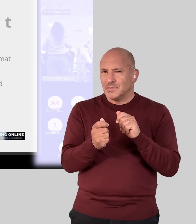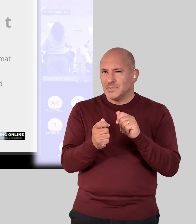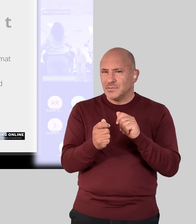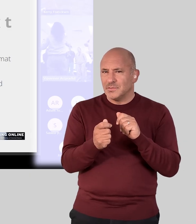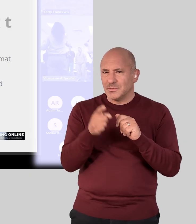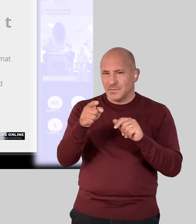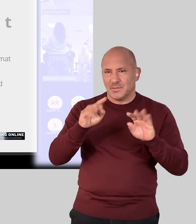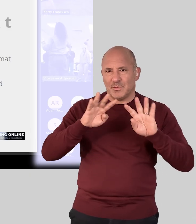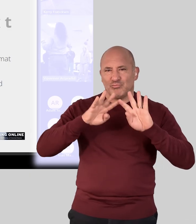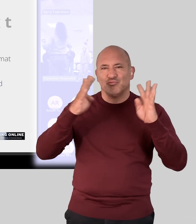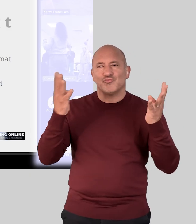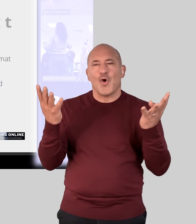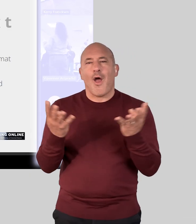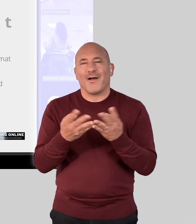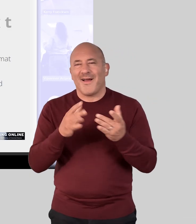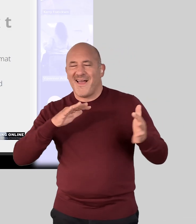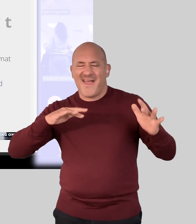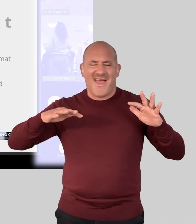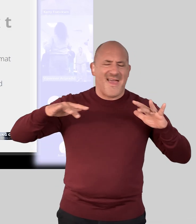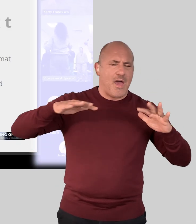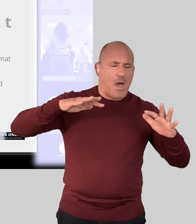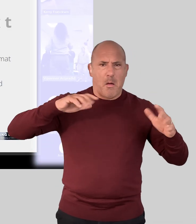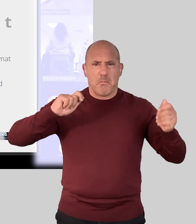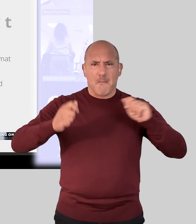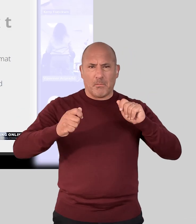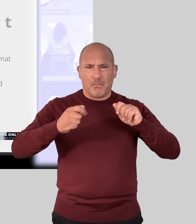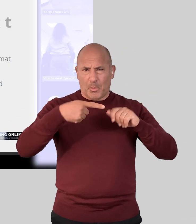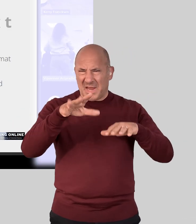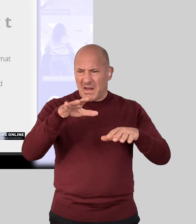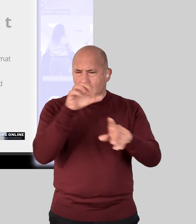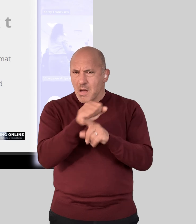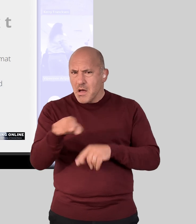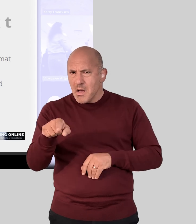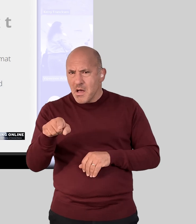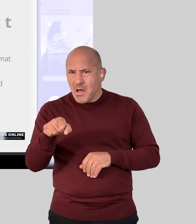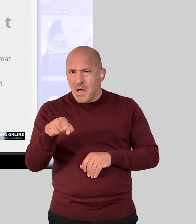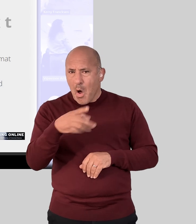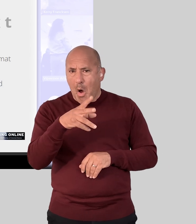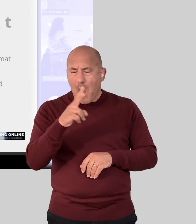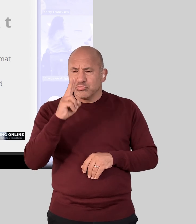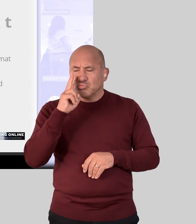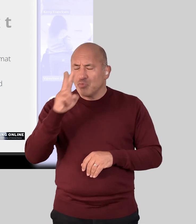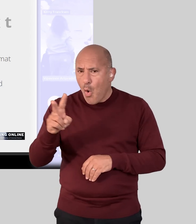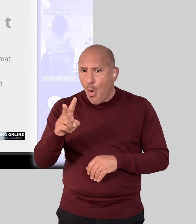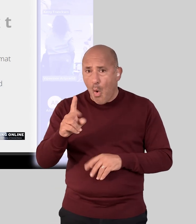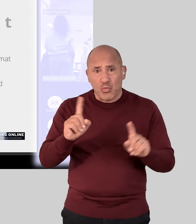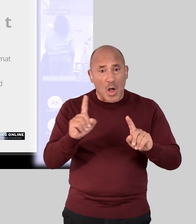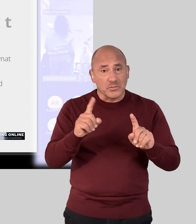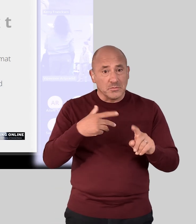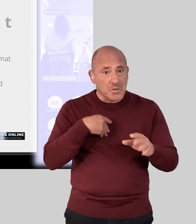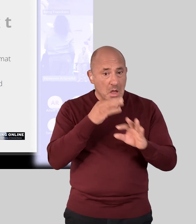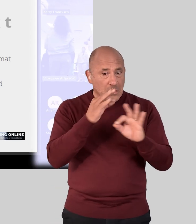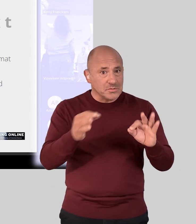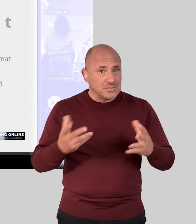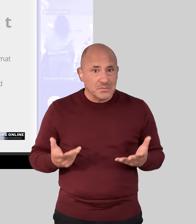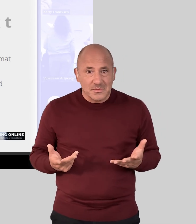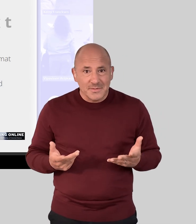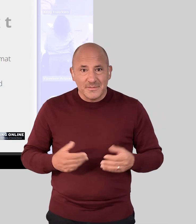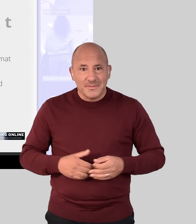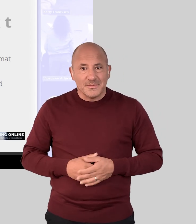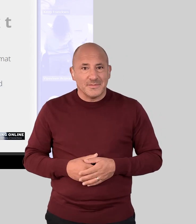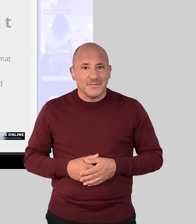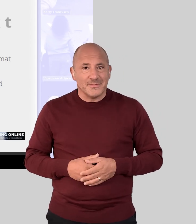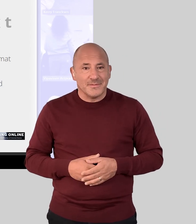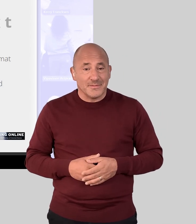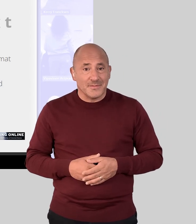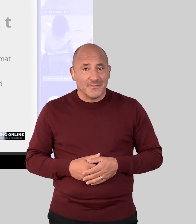to ask if you recognise what changed, how the dynamics of the church circle changed then,